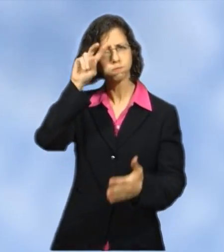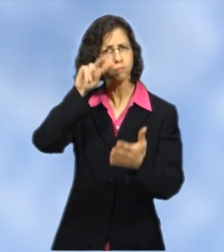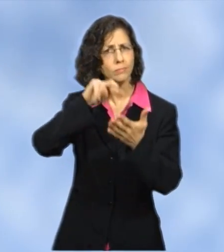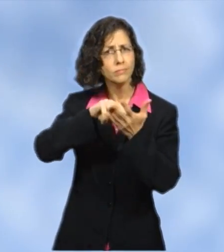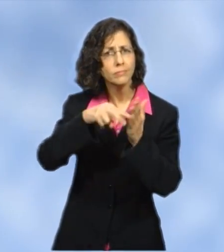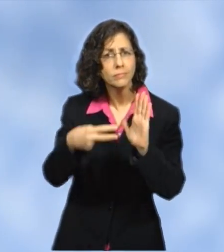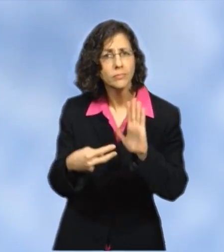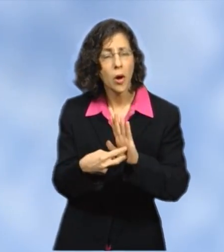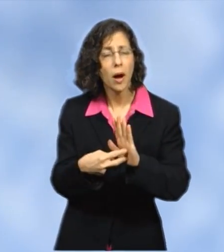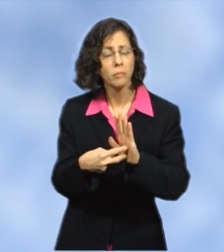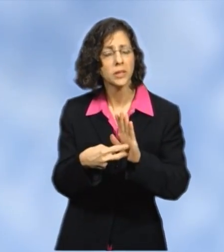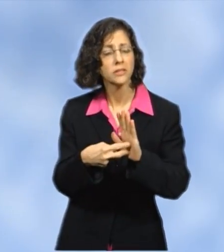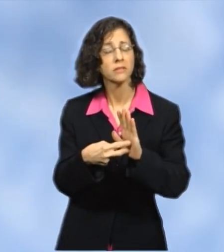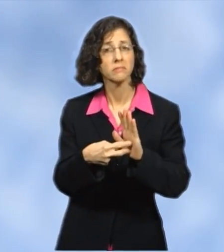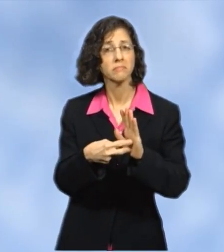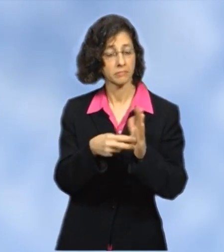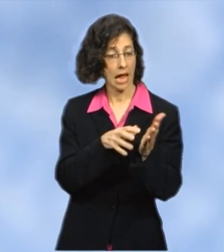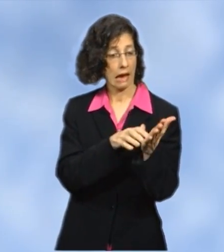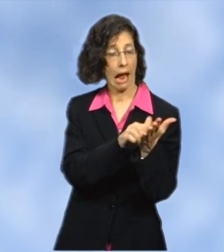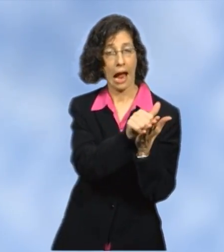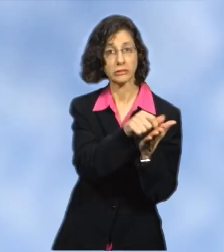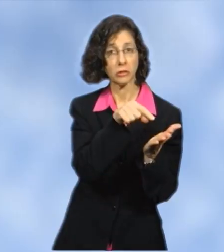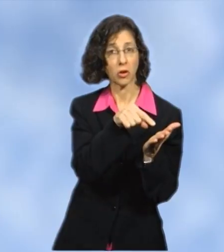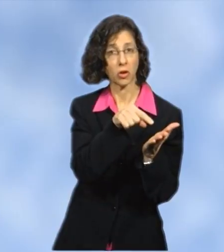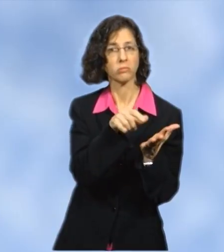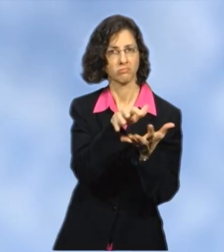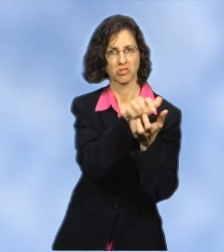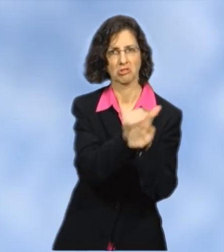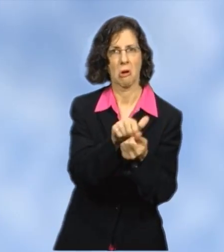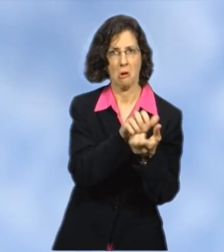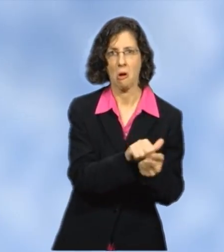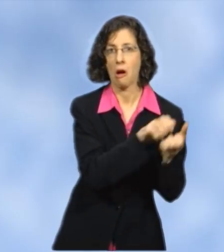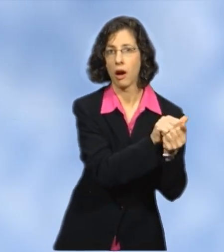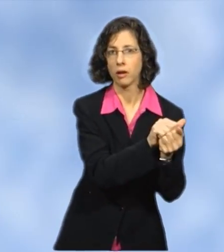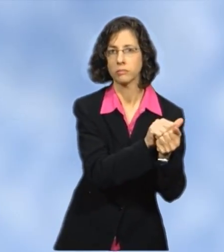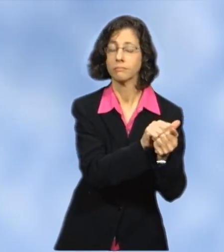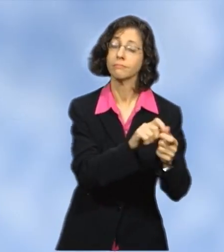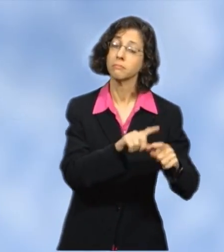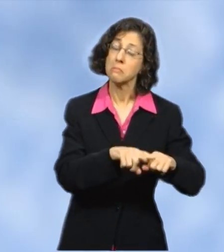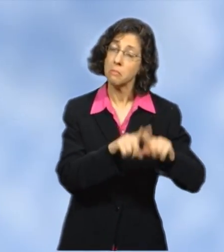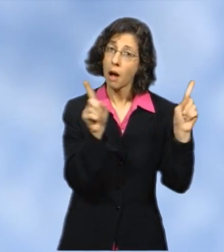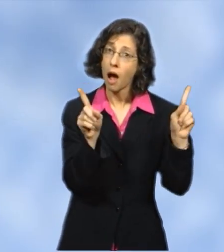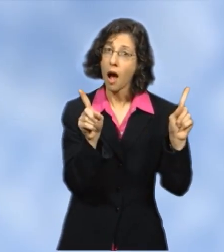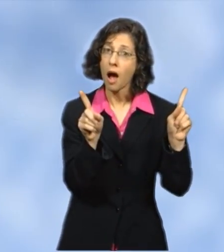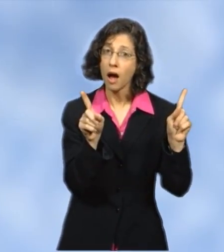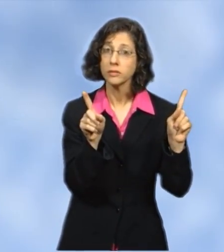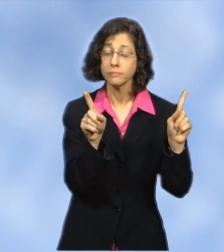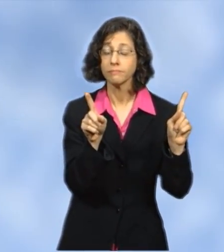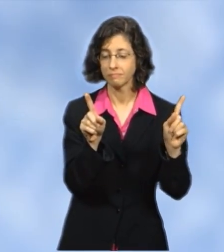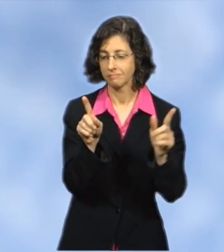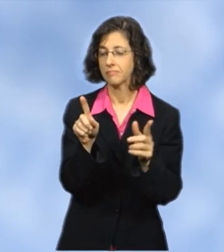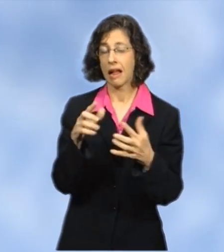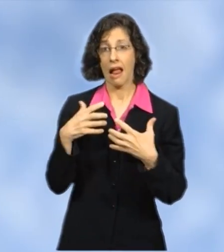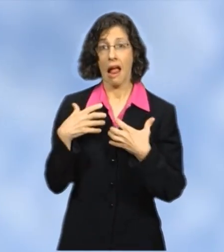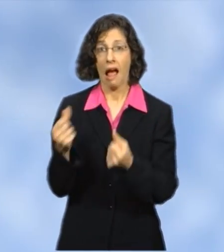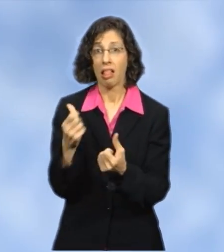Chemotherapy drugs are meant to kill cancer cells, but they can often